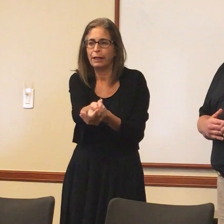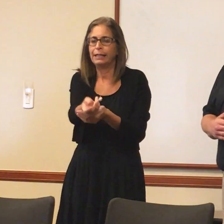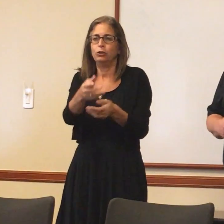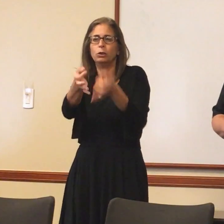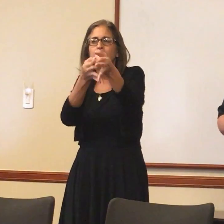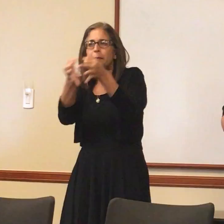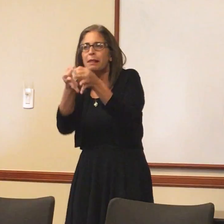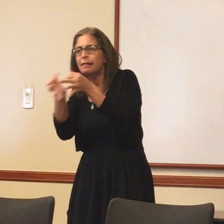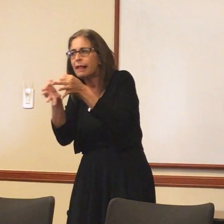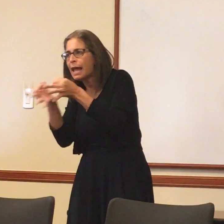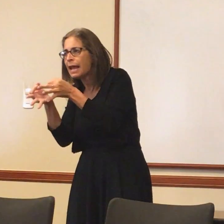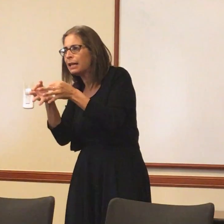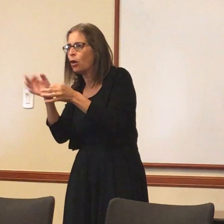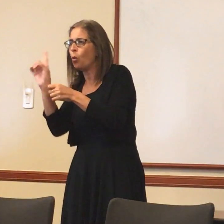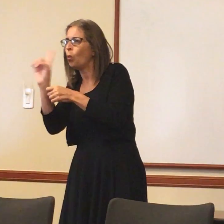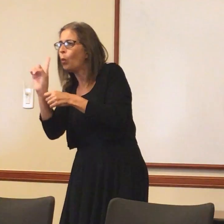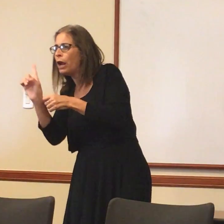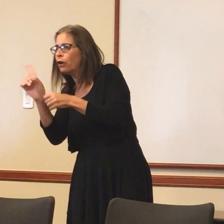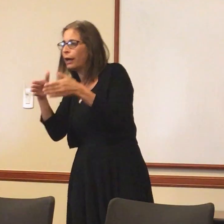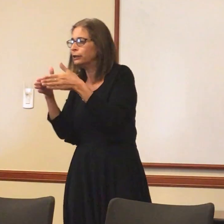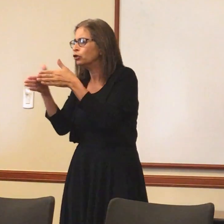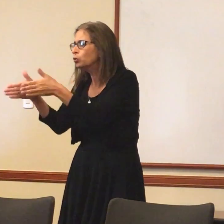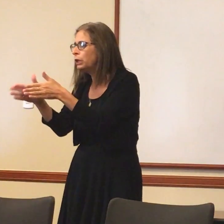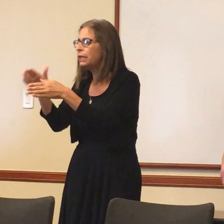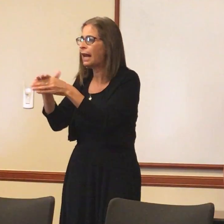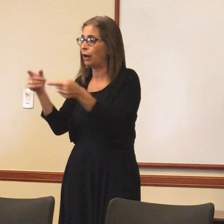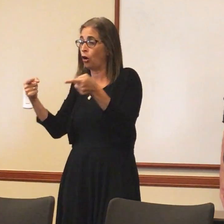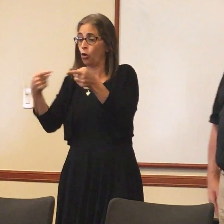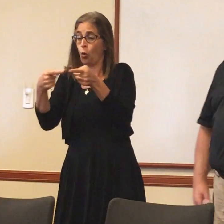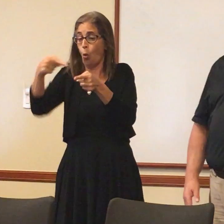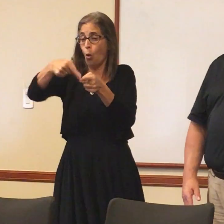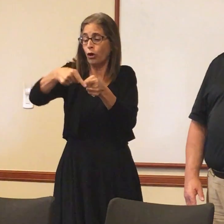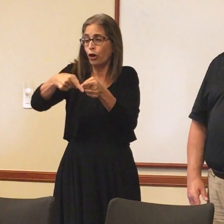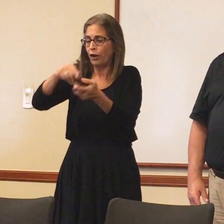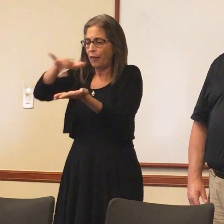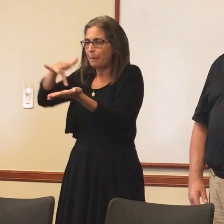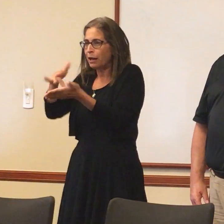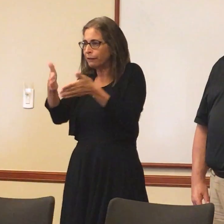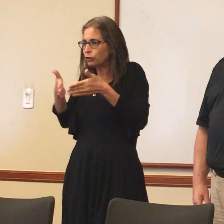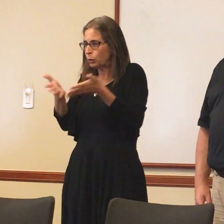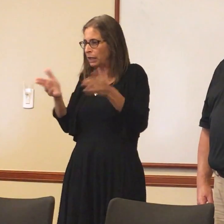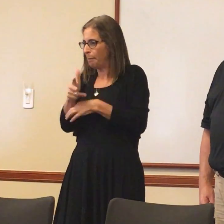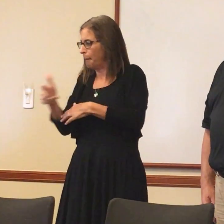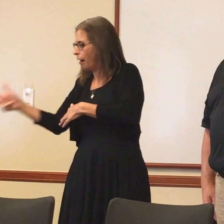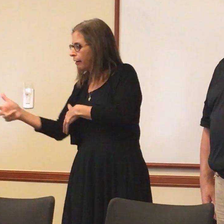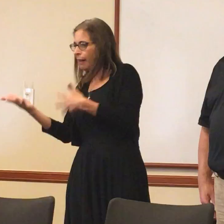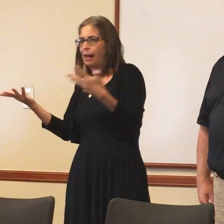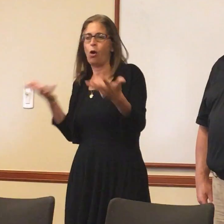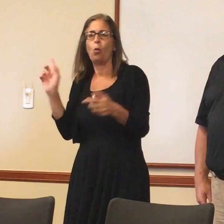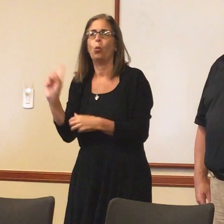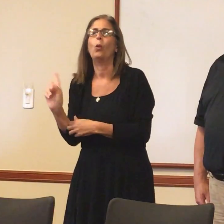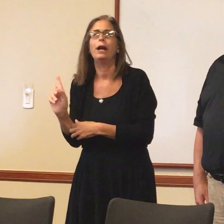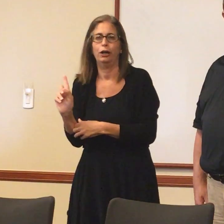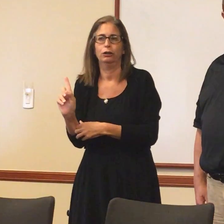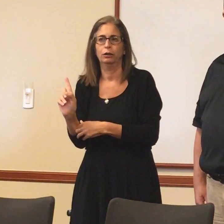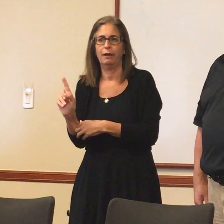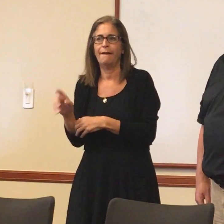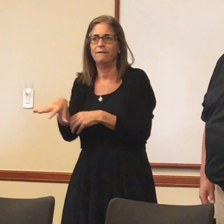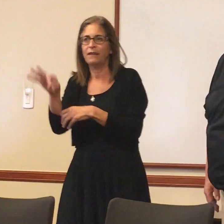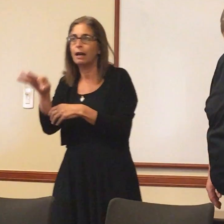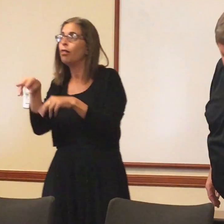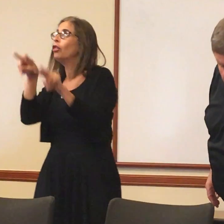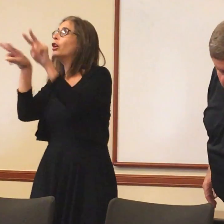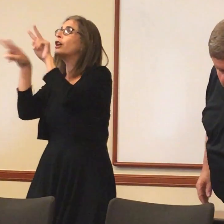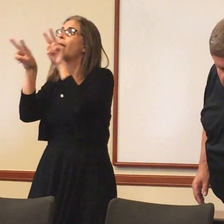to explain where you are, on a street, on a corner, intersection, parking lot. Look up at